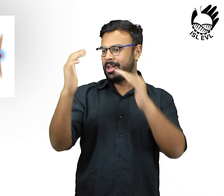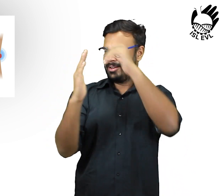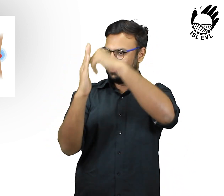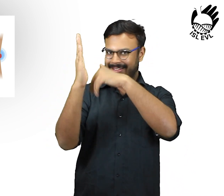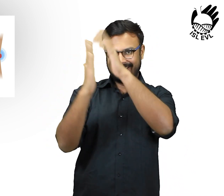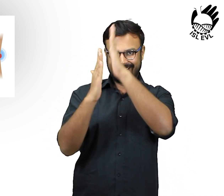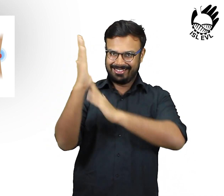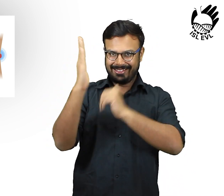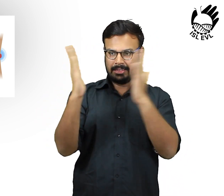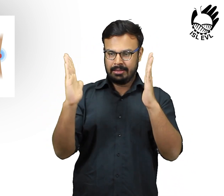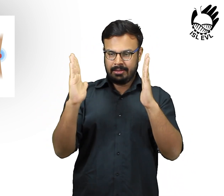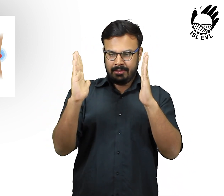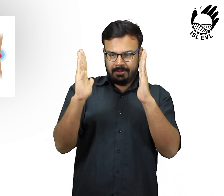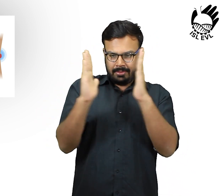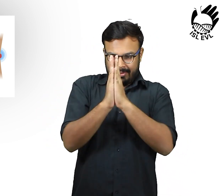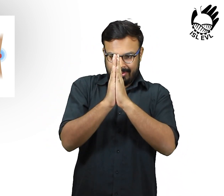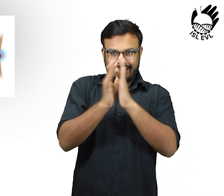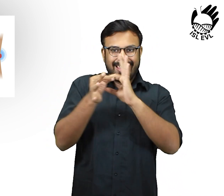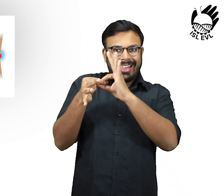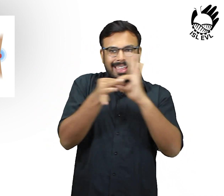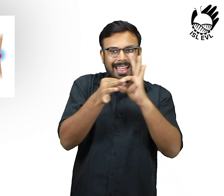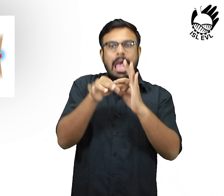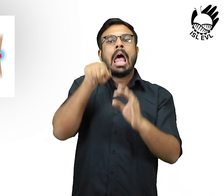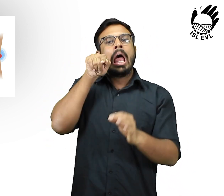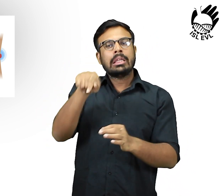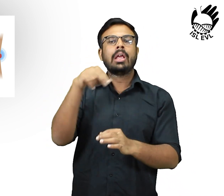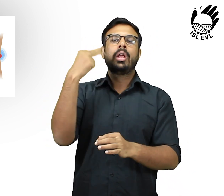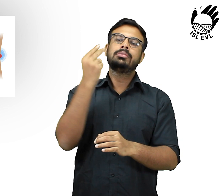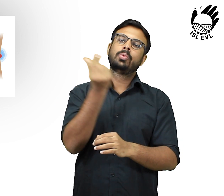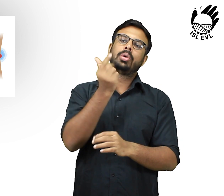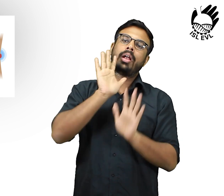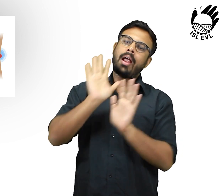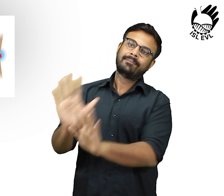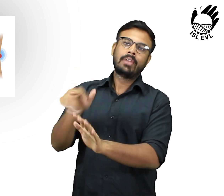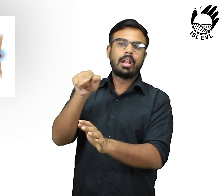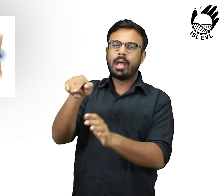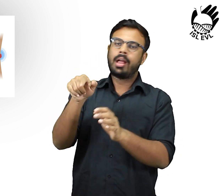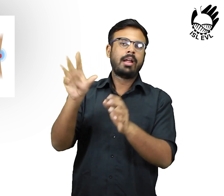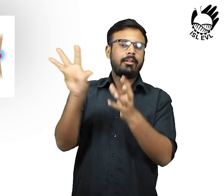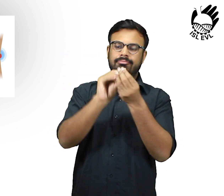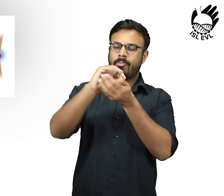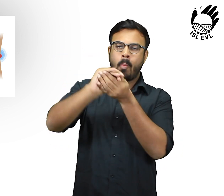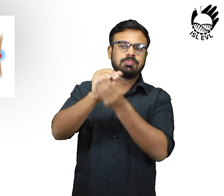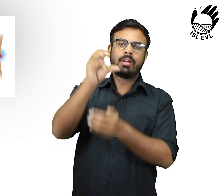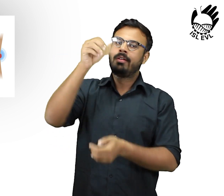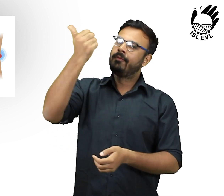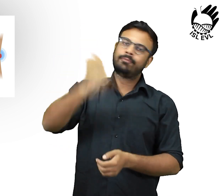do not have polymer molecules and use a different chemistry for adhesion.